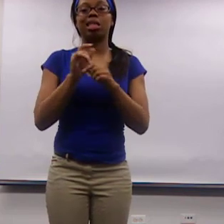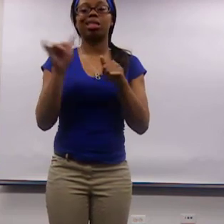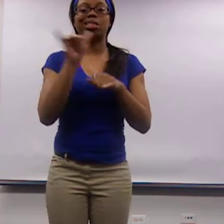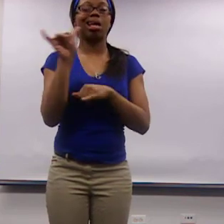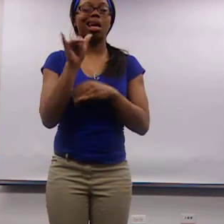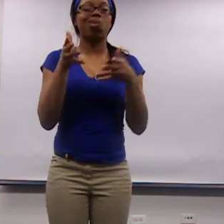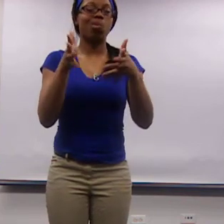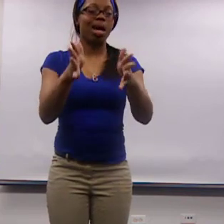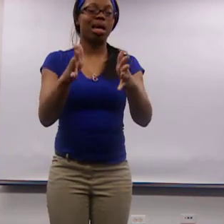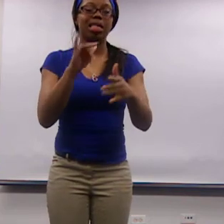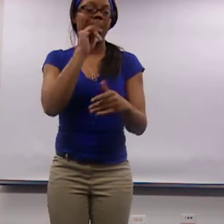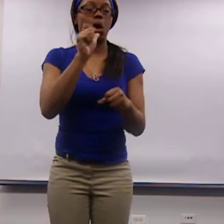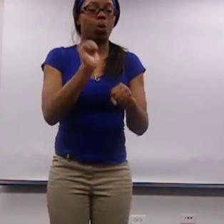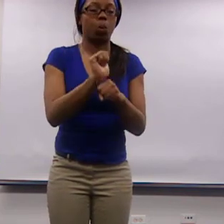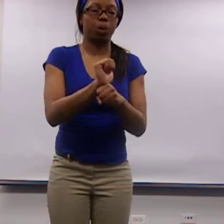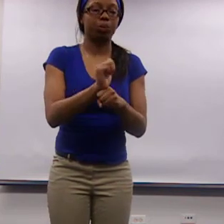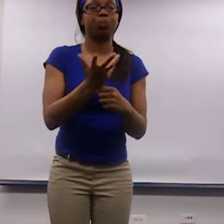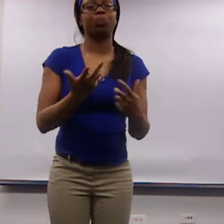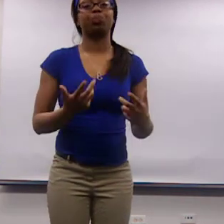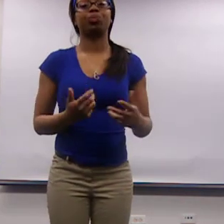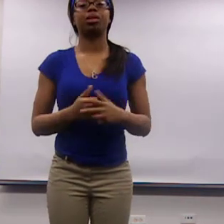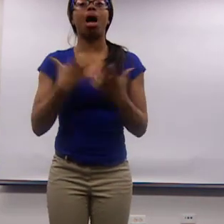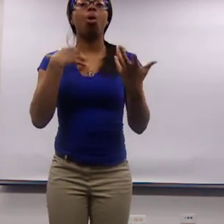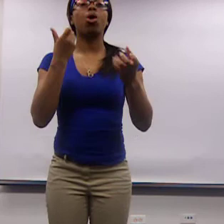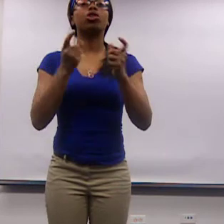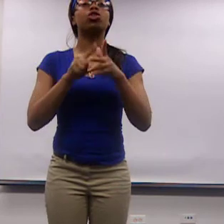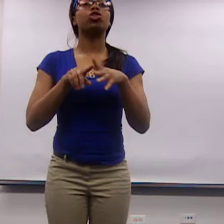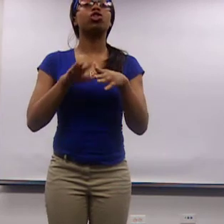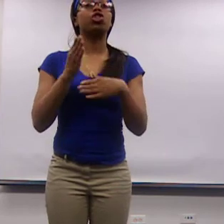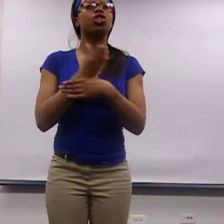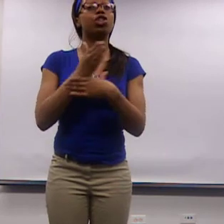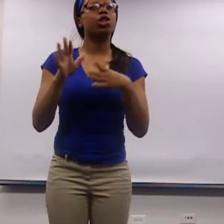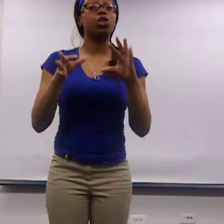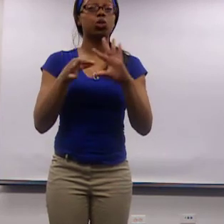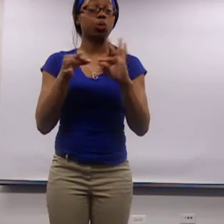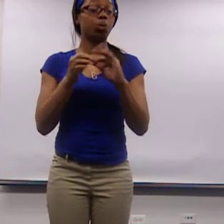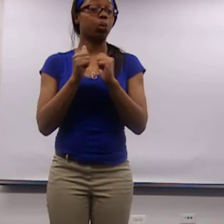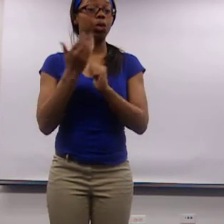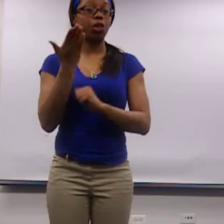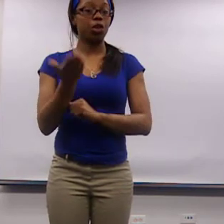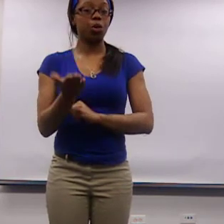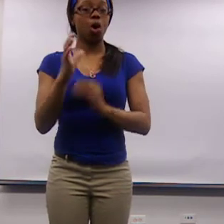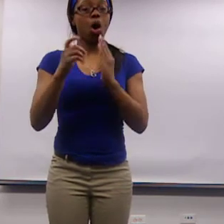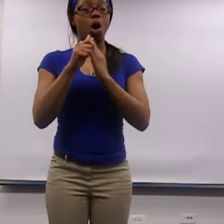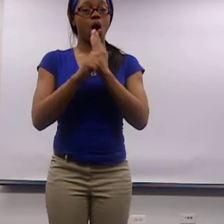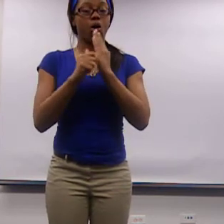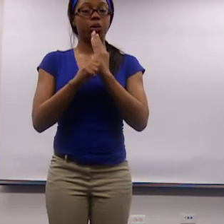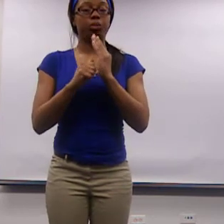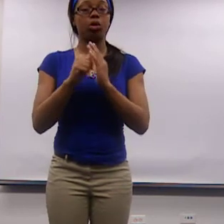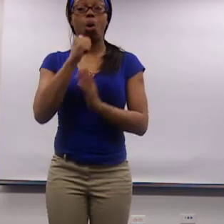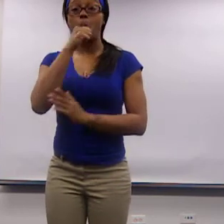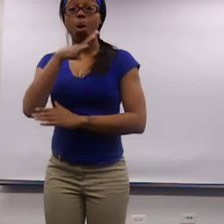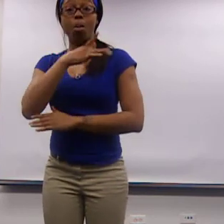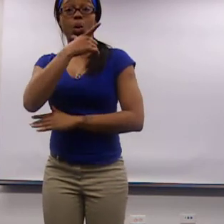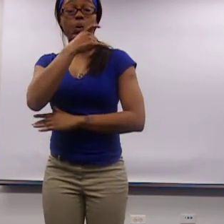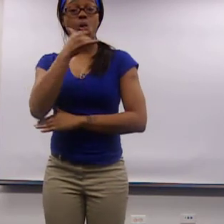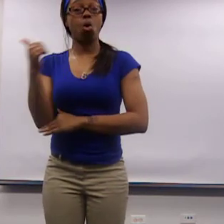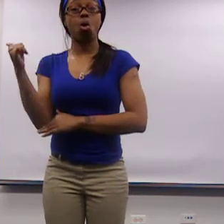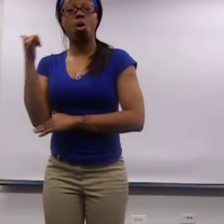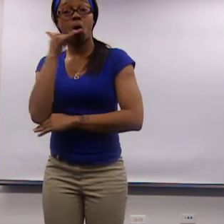It's not going to work. So I'd like to share a story with you that the article started off with. There's a woman who calls. She's frantic. She says her husband